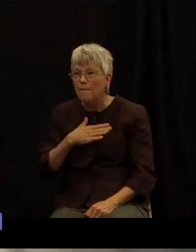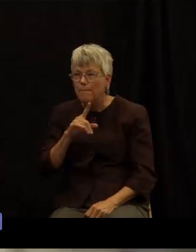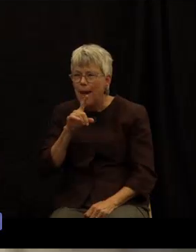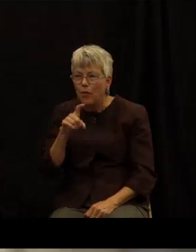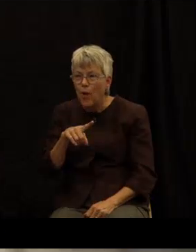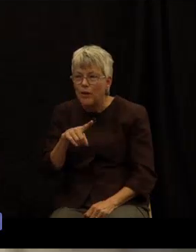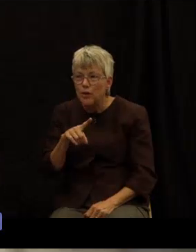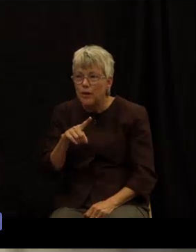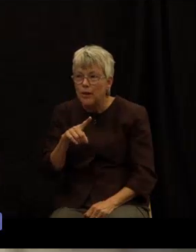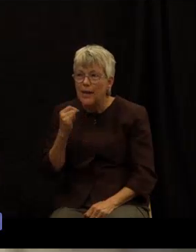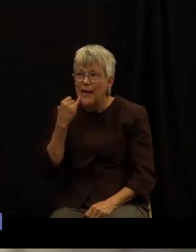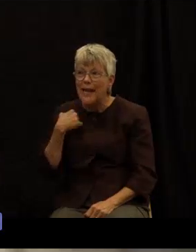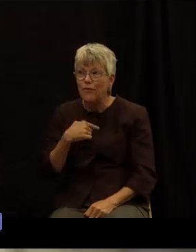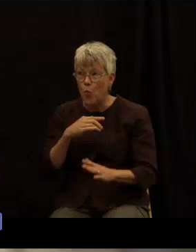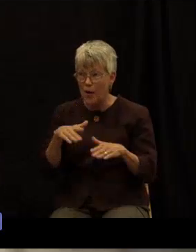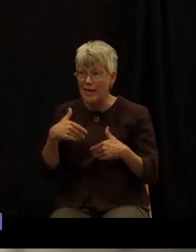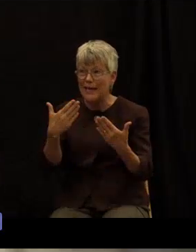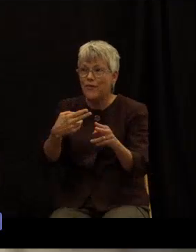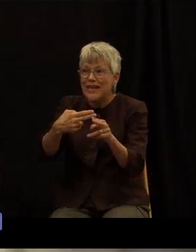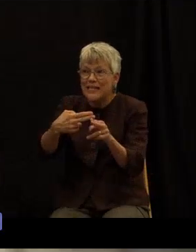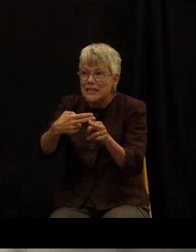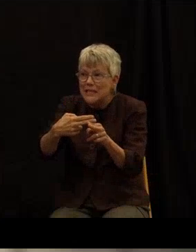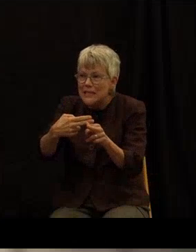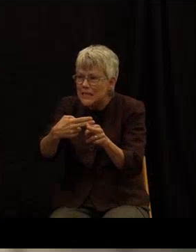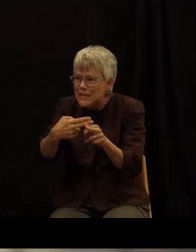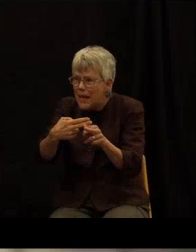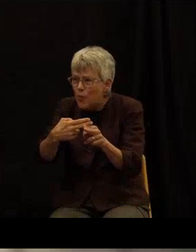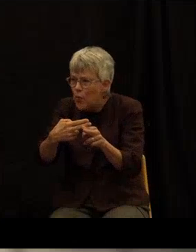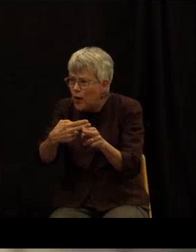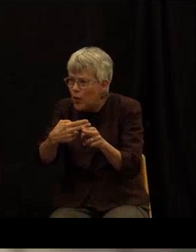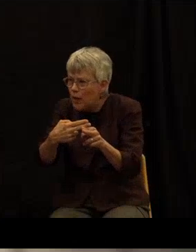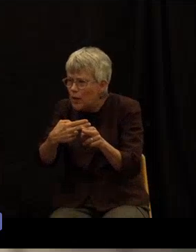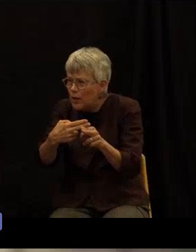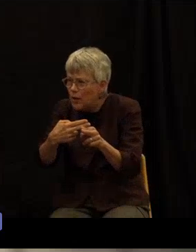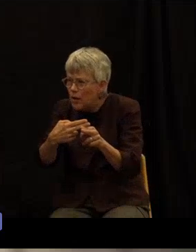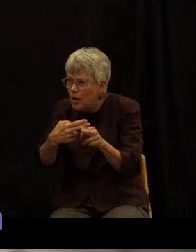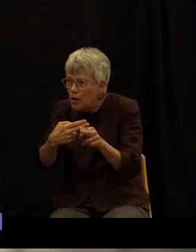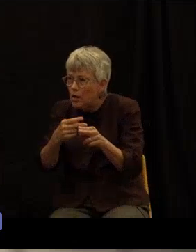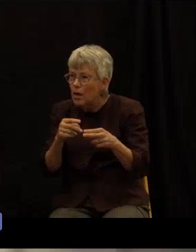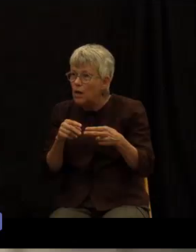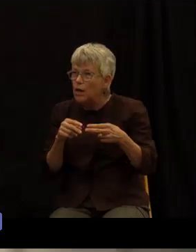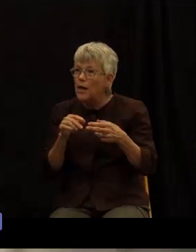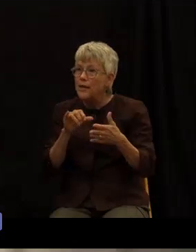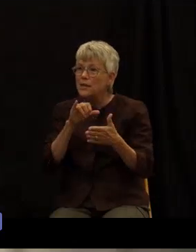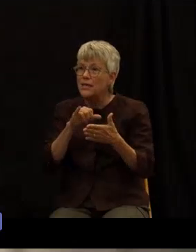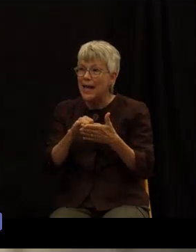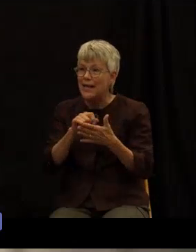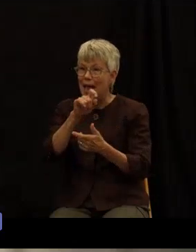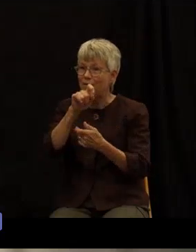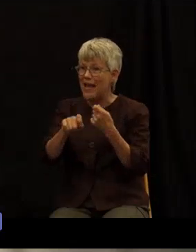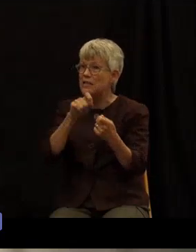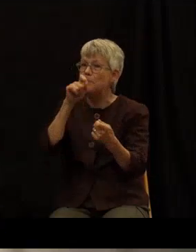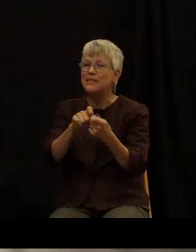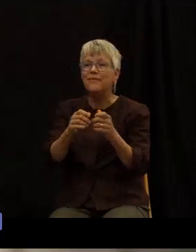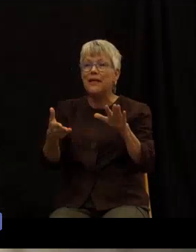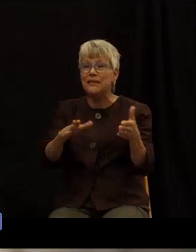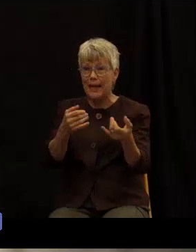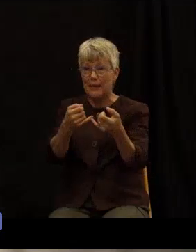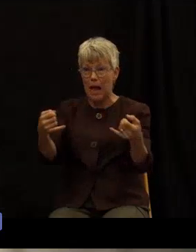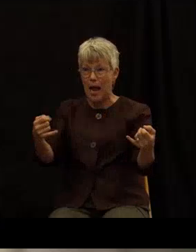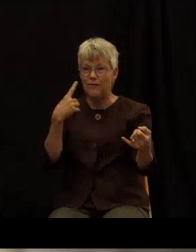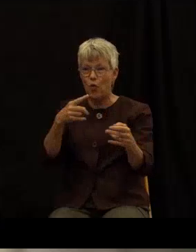to grant temporary status or adopt a policy on a temporary basis, does that have a specific deadline to it? Like, how does